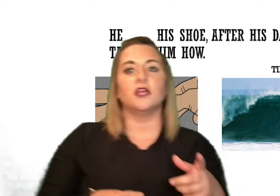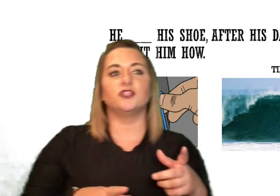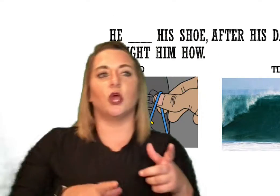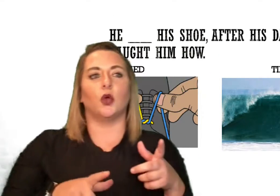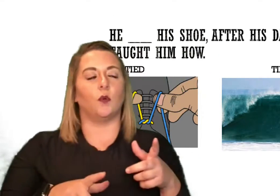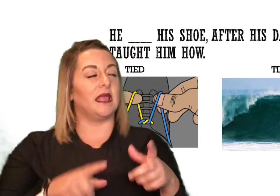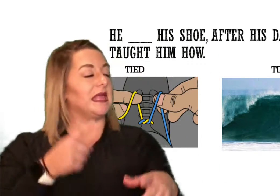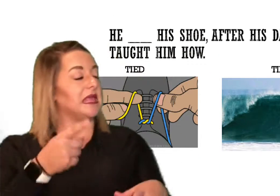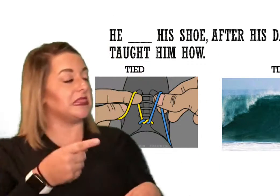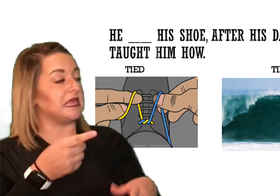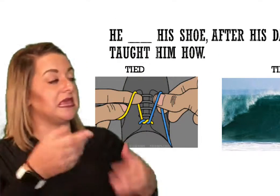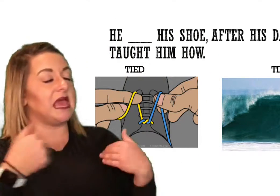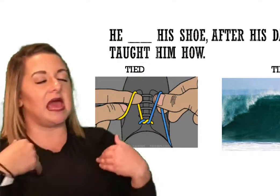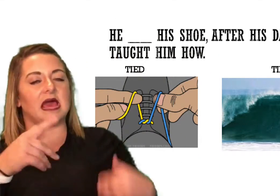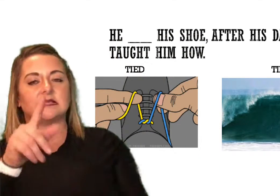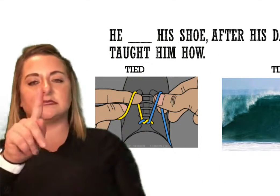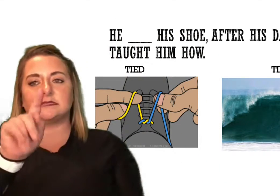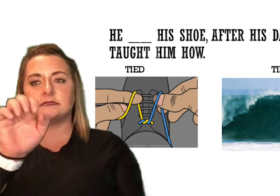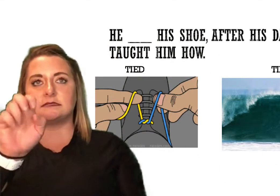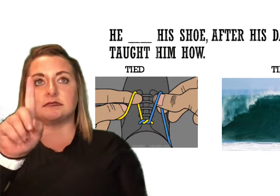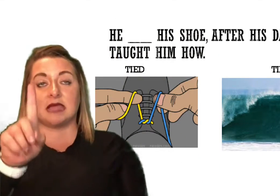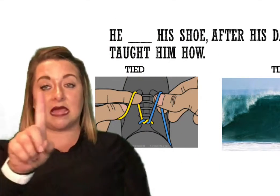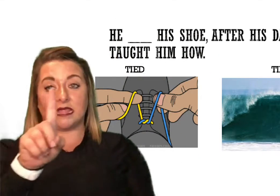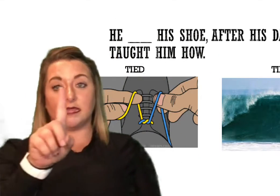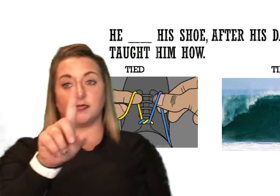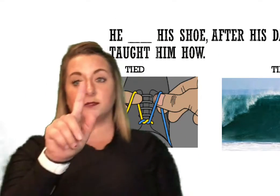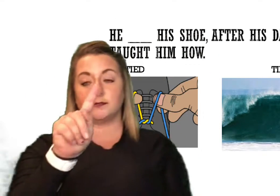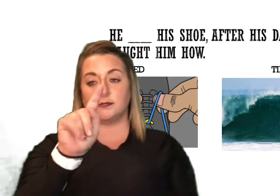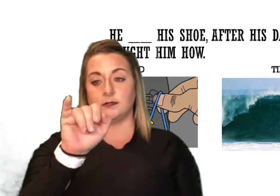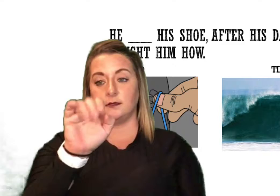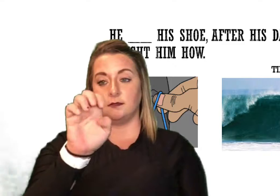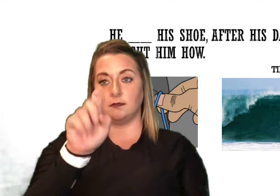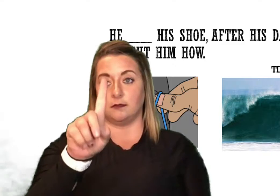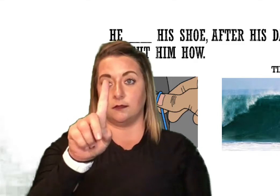Okay. So he has tied